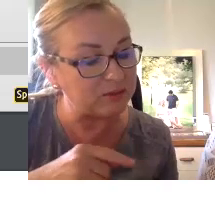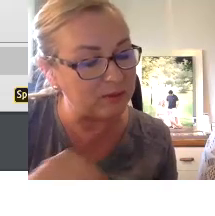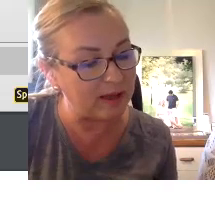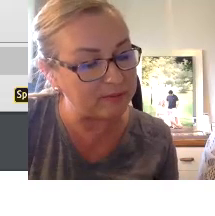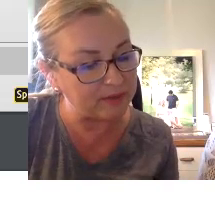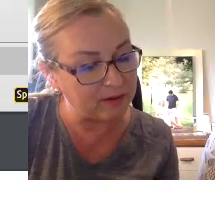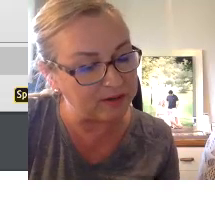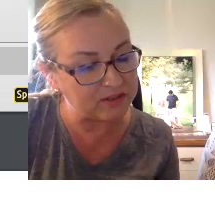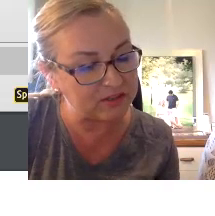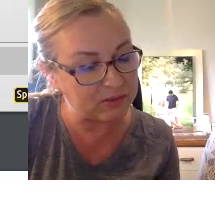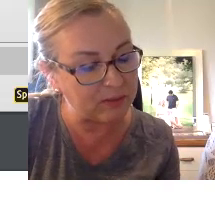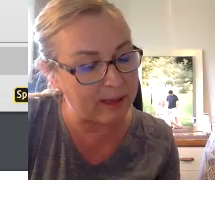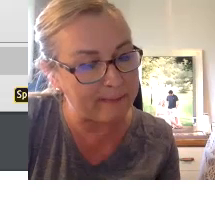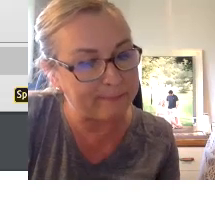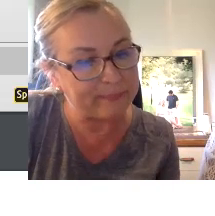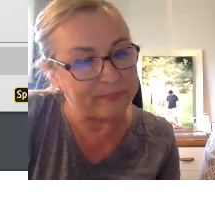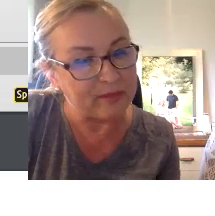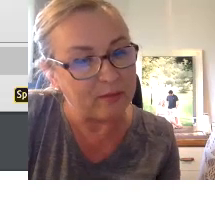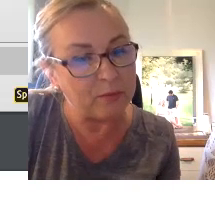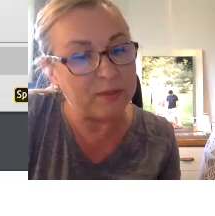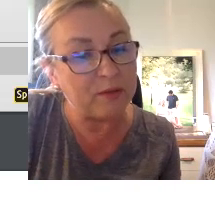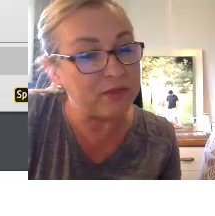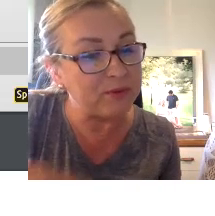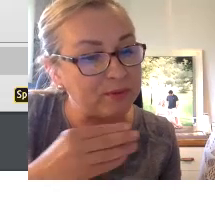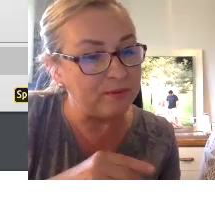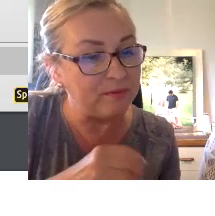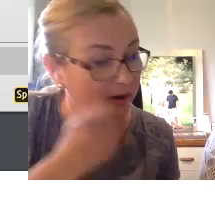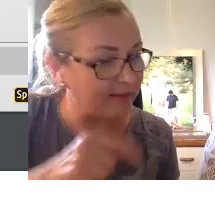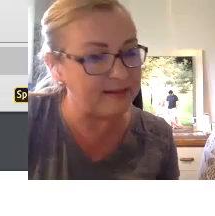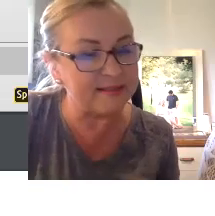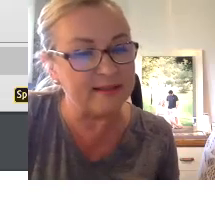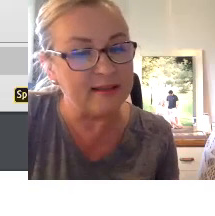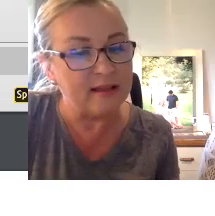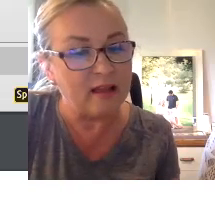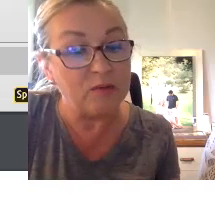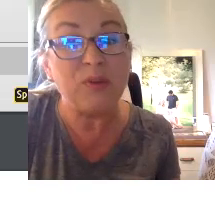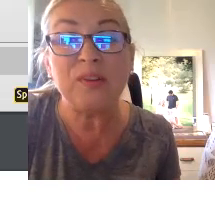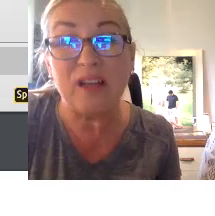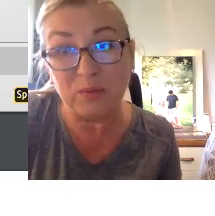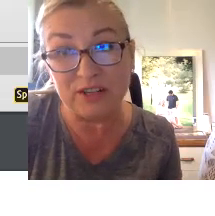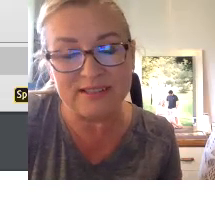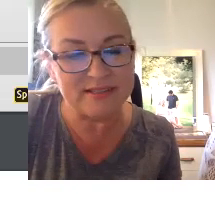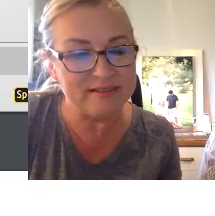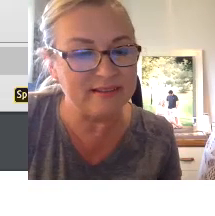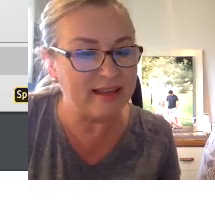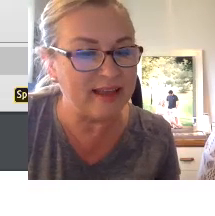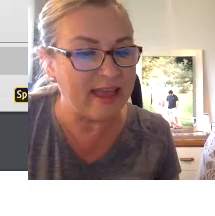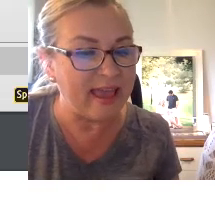things too in regards to what we'll be going through for Aleks. We'll go through a lot of